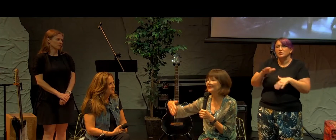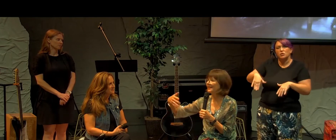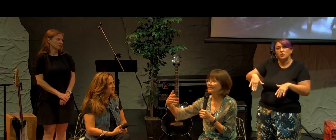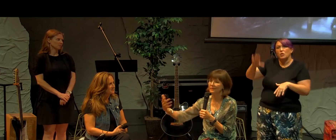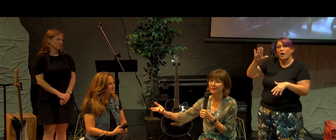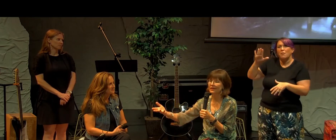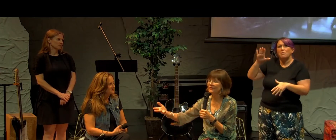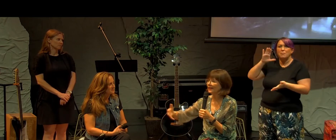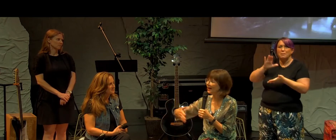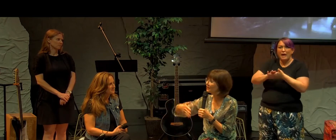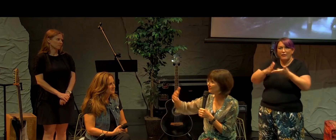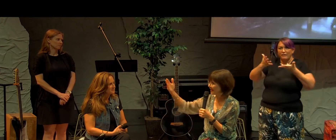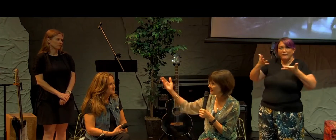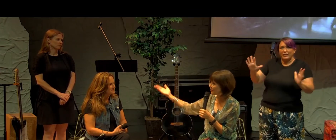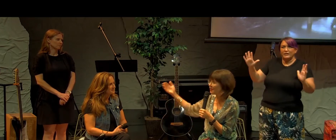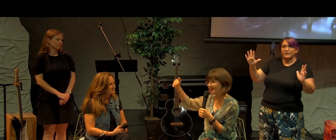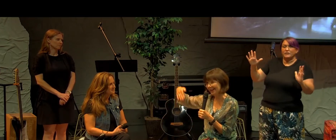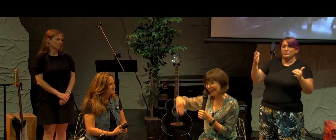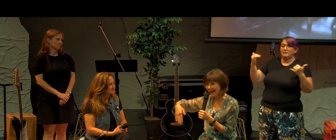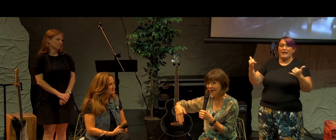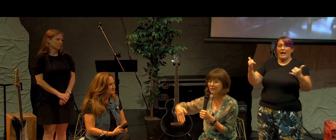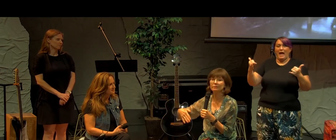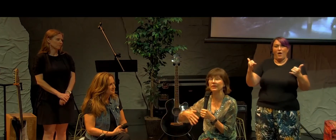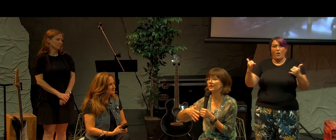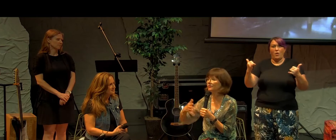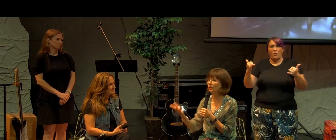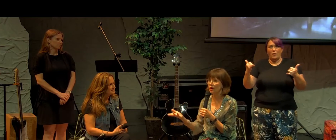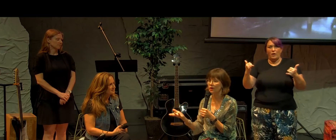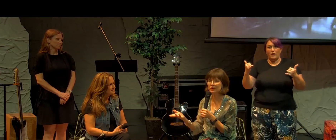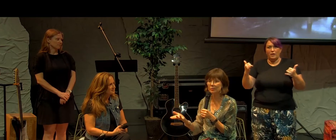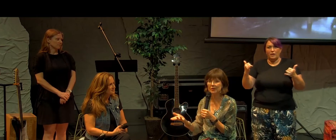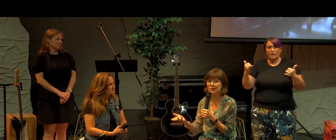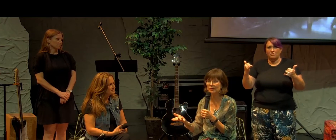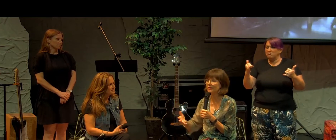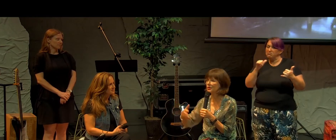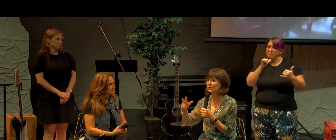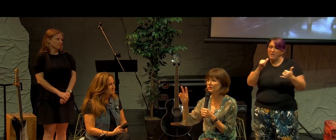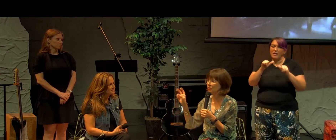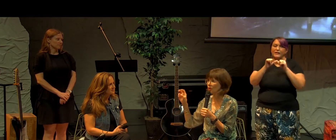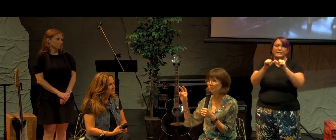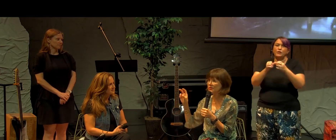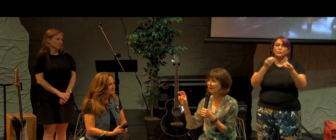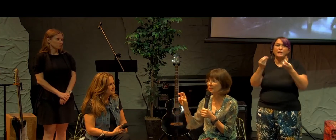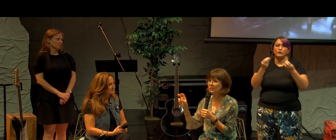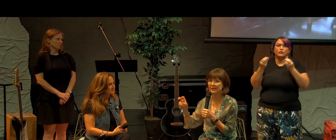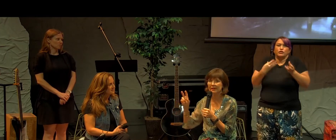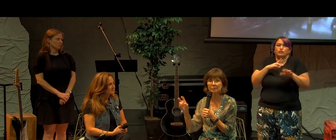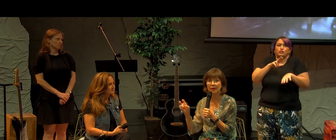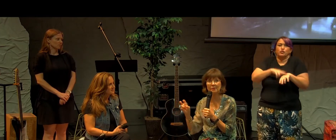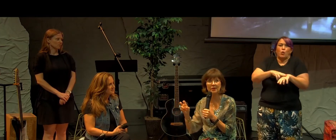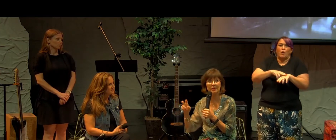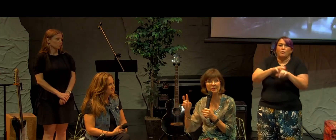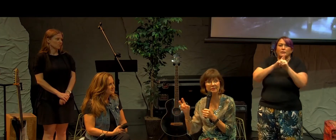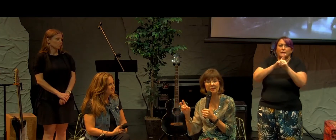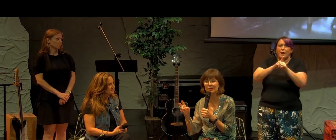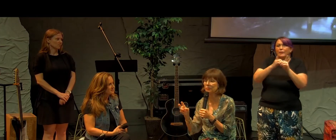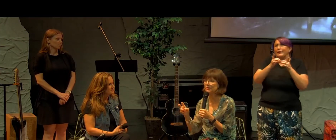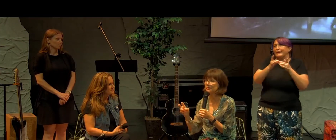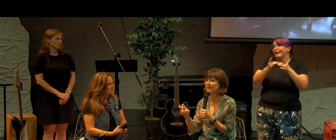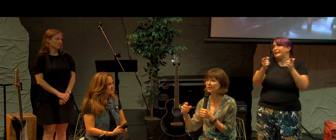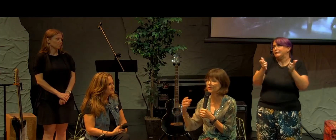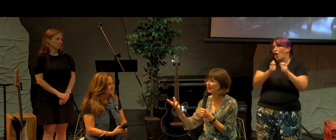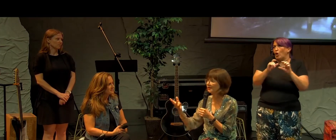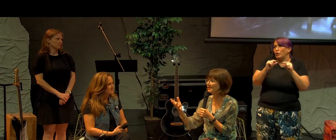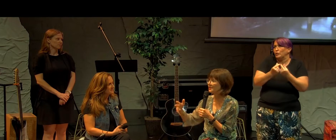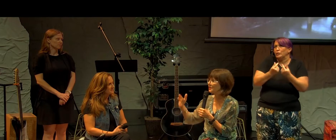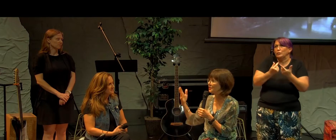married, you know, lived. And now, fast forward to now, they're no longer in the ministry. They're just normal disciples. They lead a Bible talk or a family group or something.